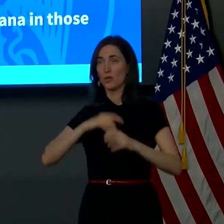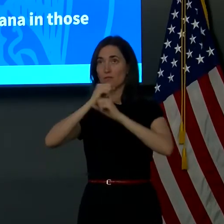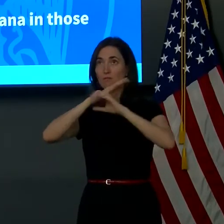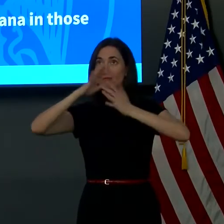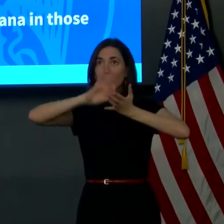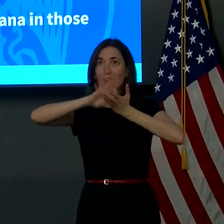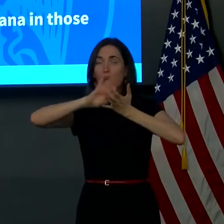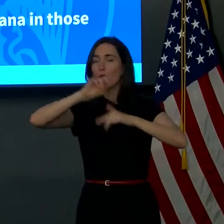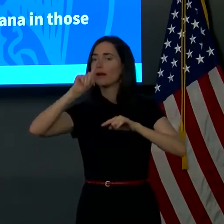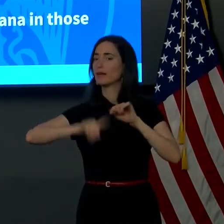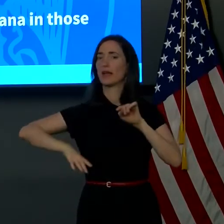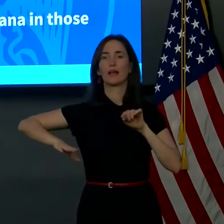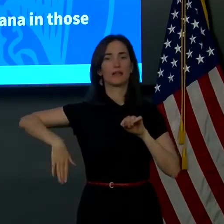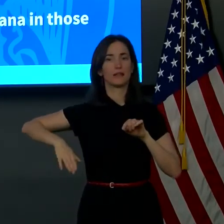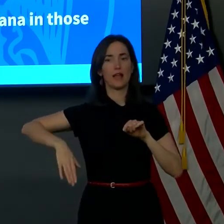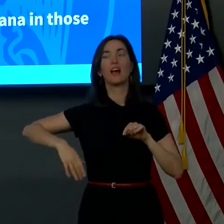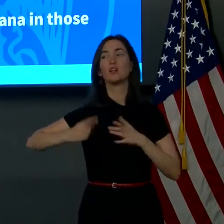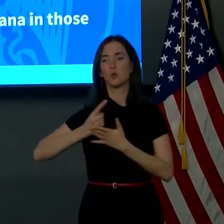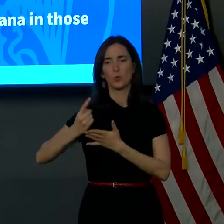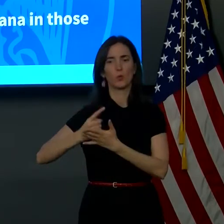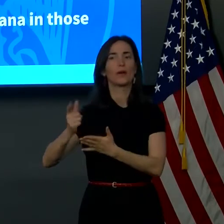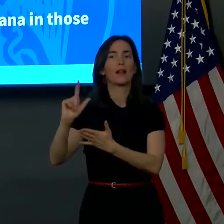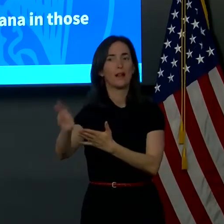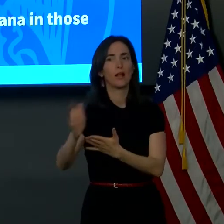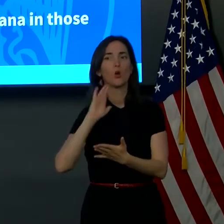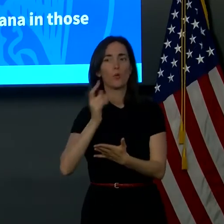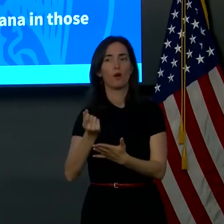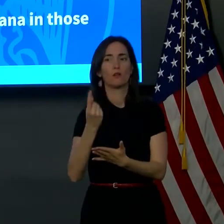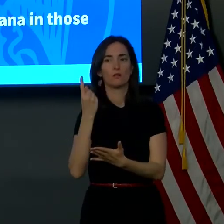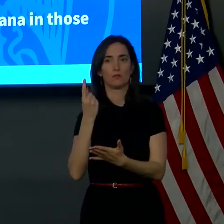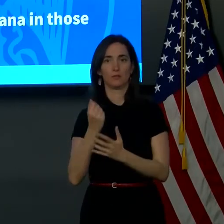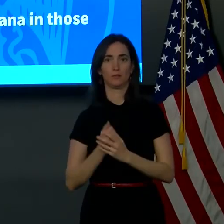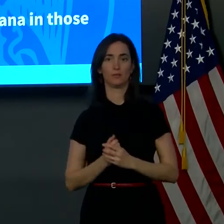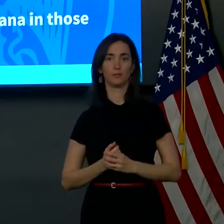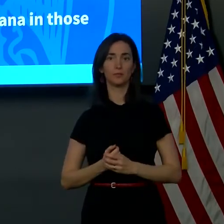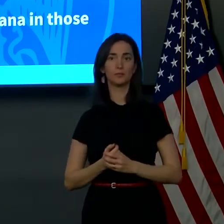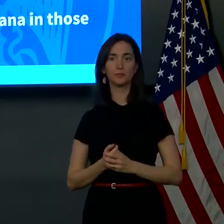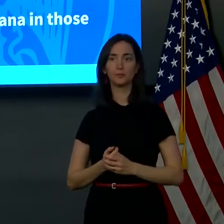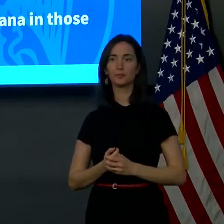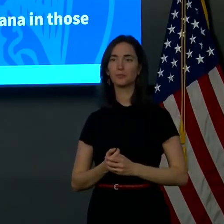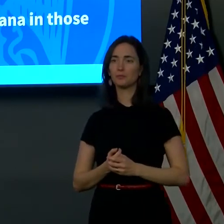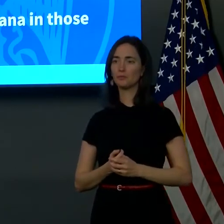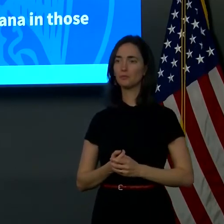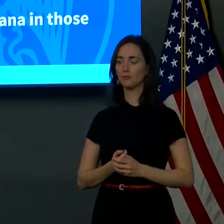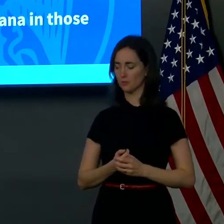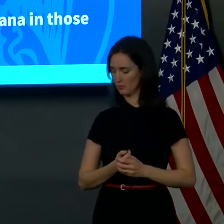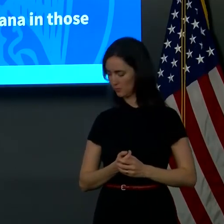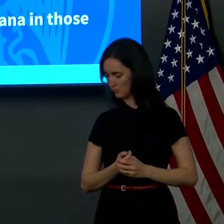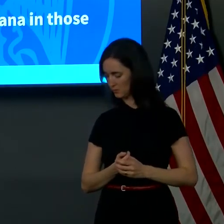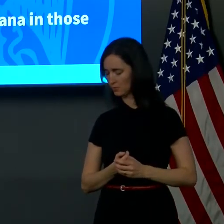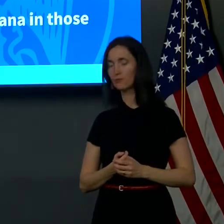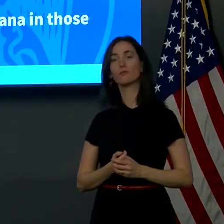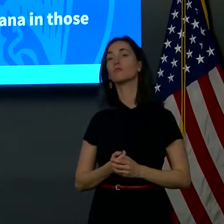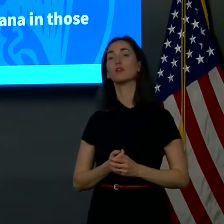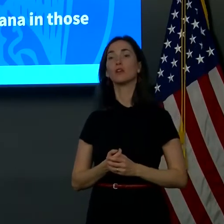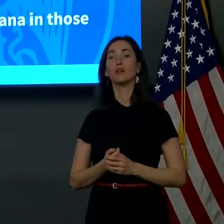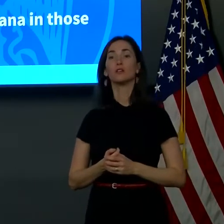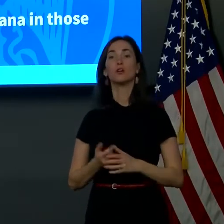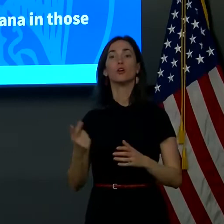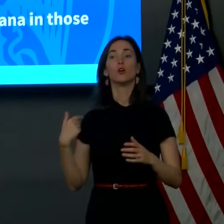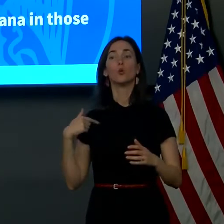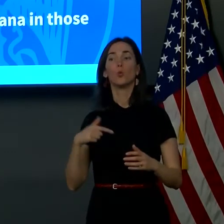quantify for a few more weeks. And when people consider what is needed or asked of